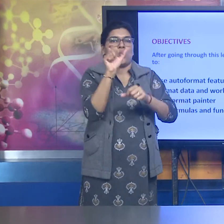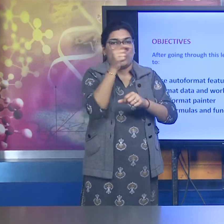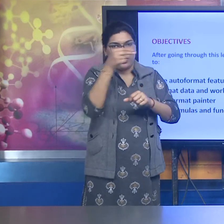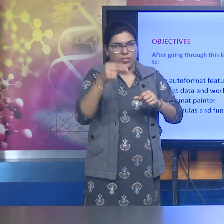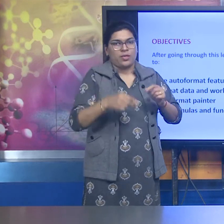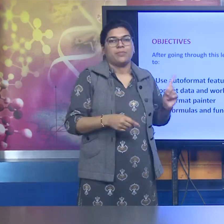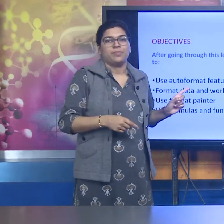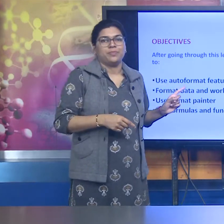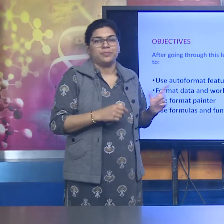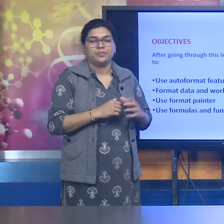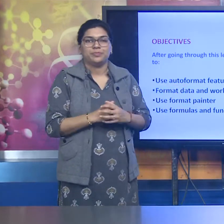and